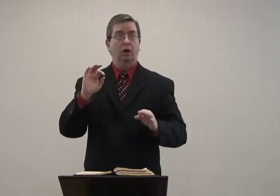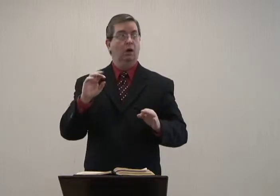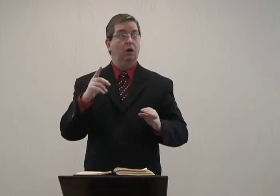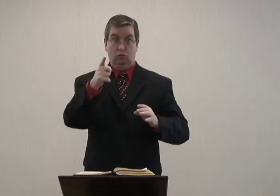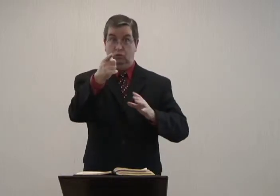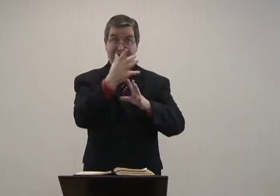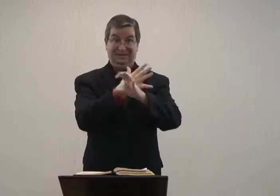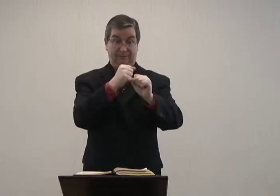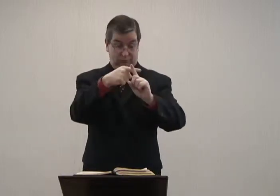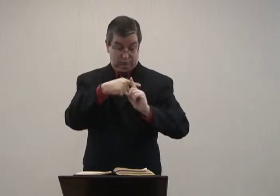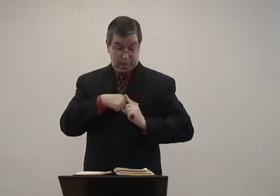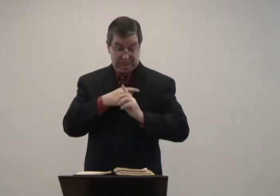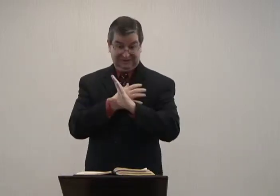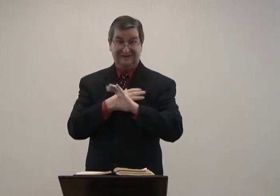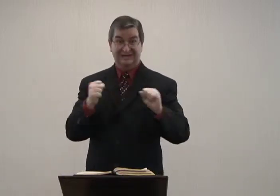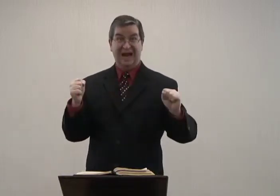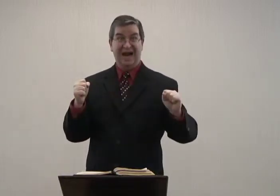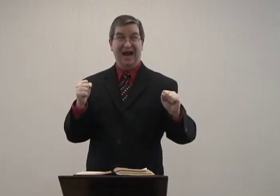A lot of people think it's no big deal.